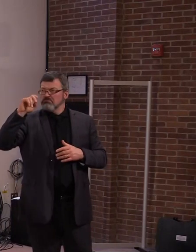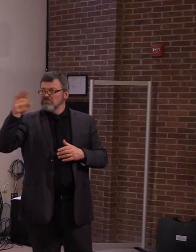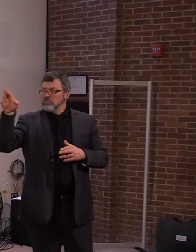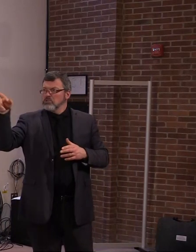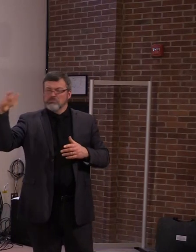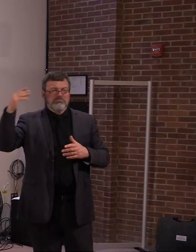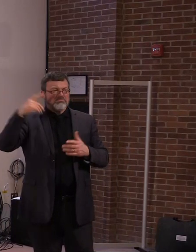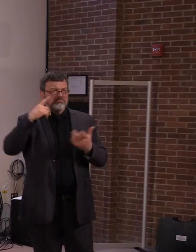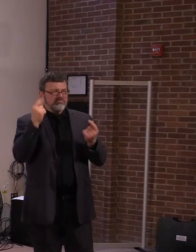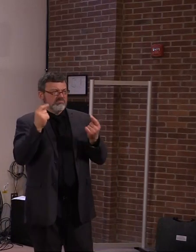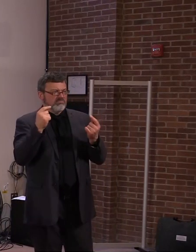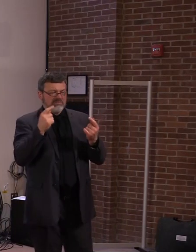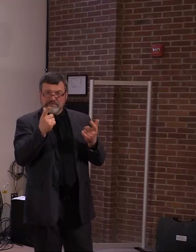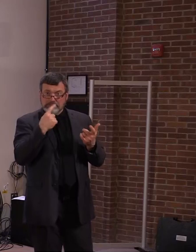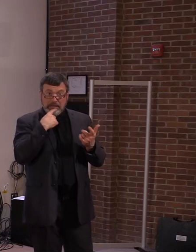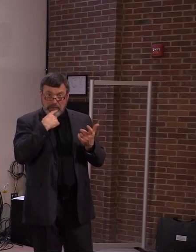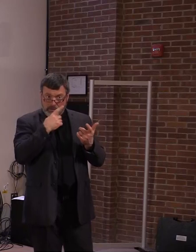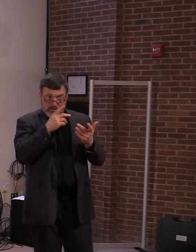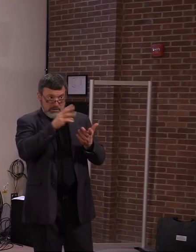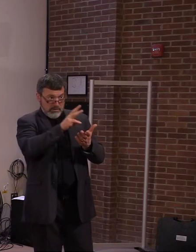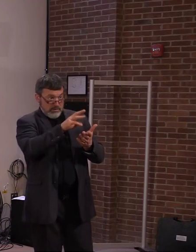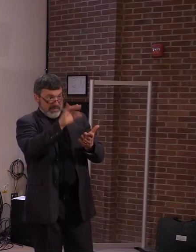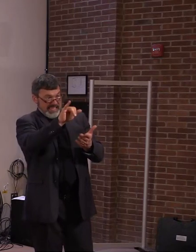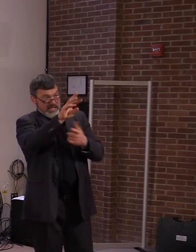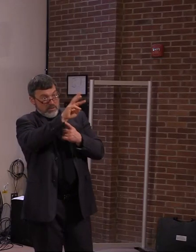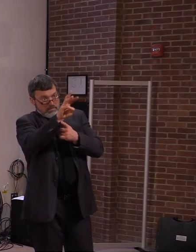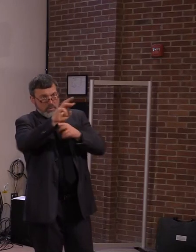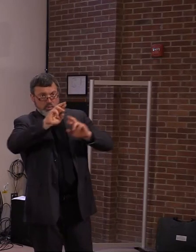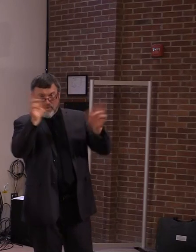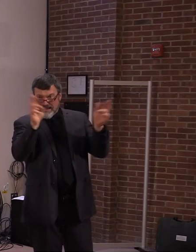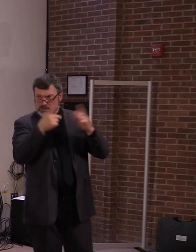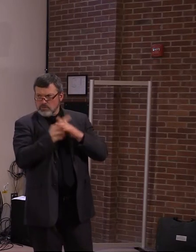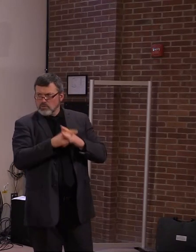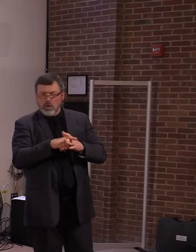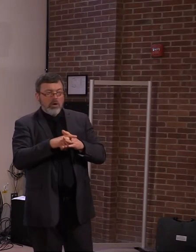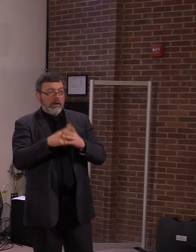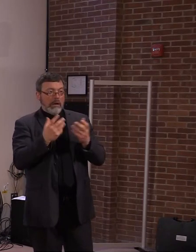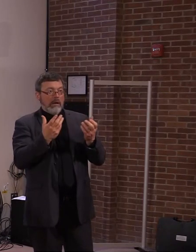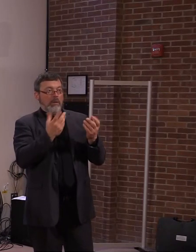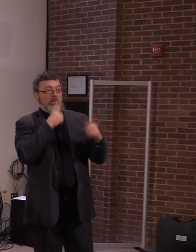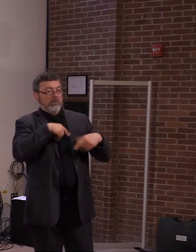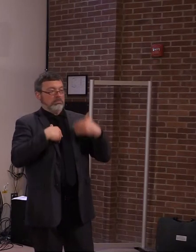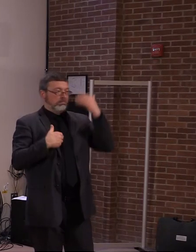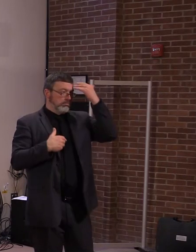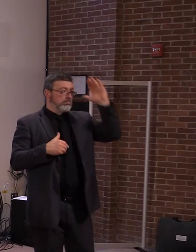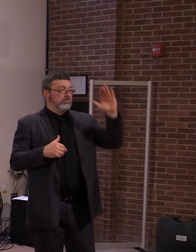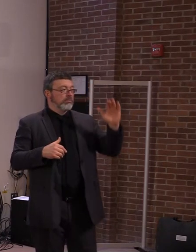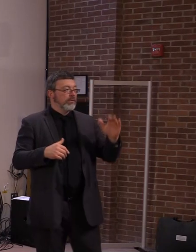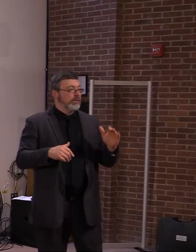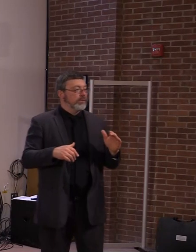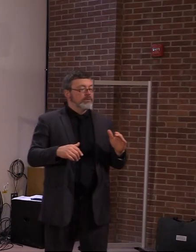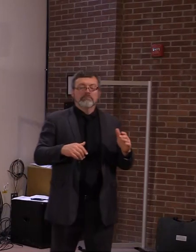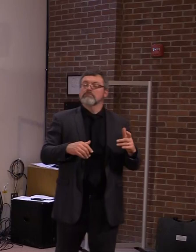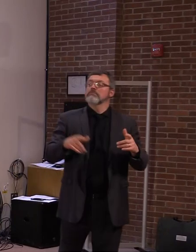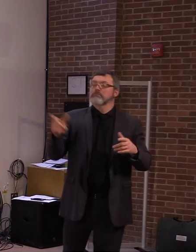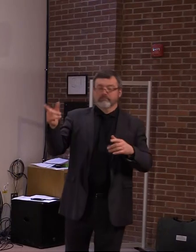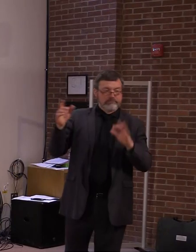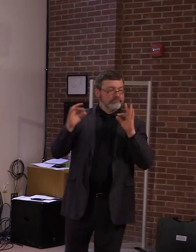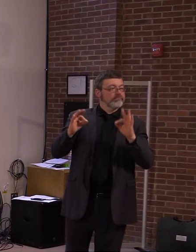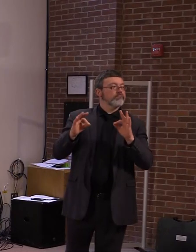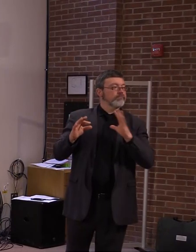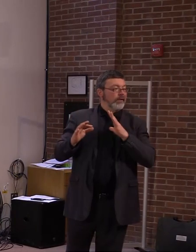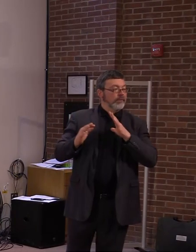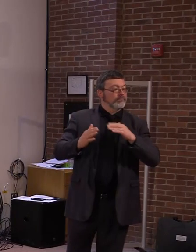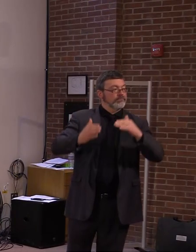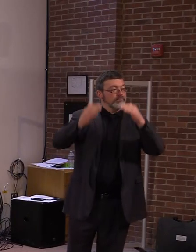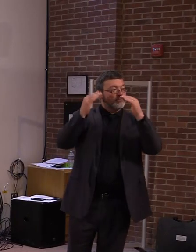the information on that, but I don't have that. And then I guess the only other related question I have is, do you have any